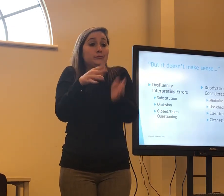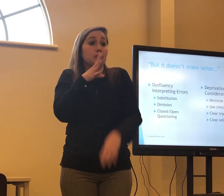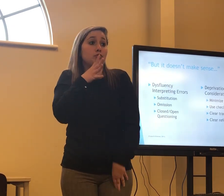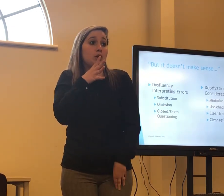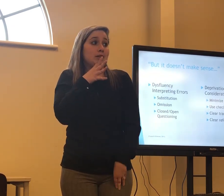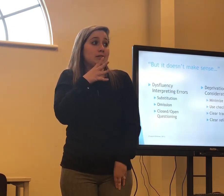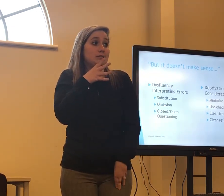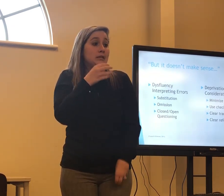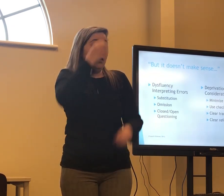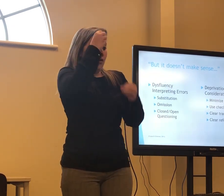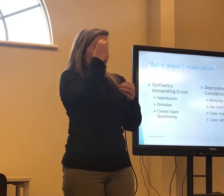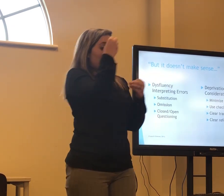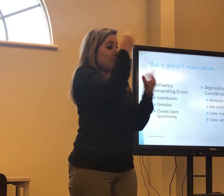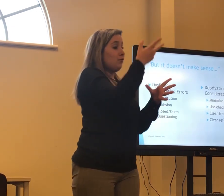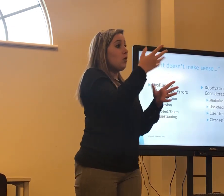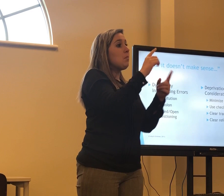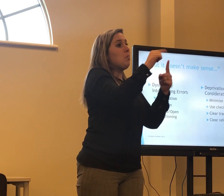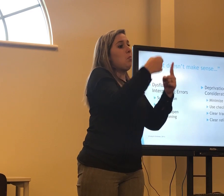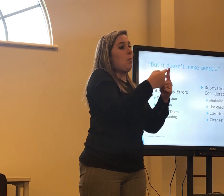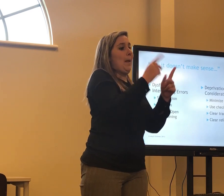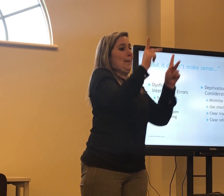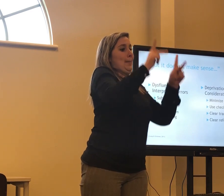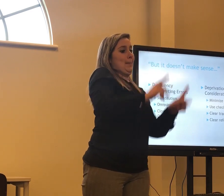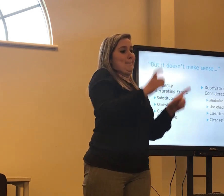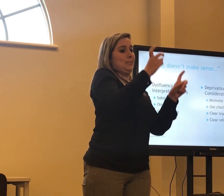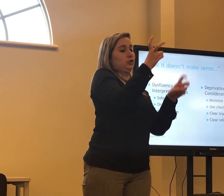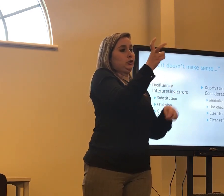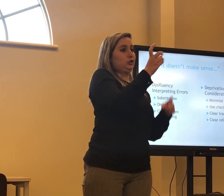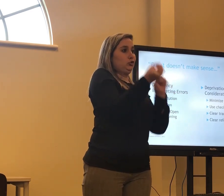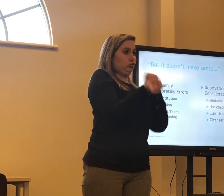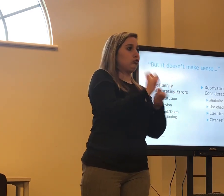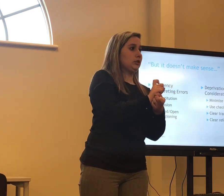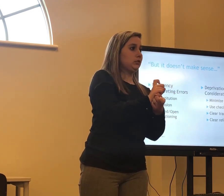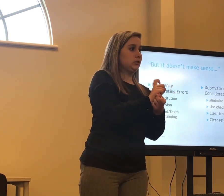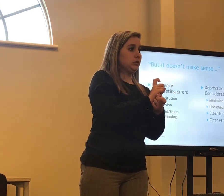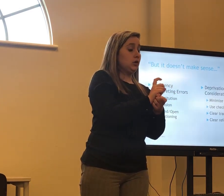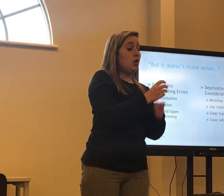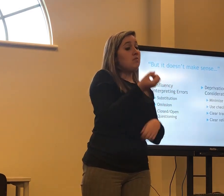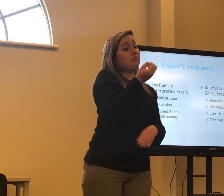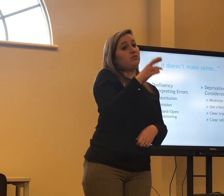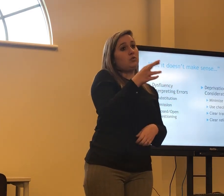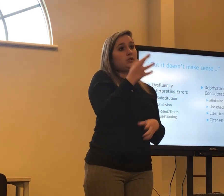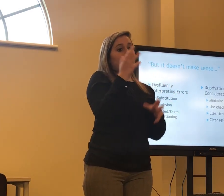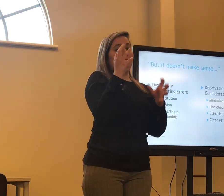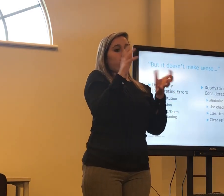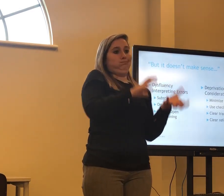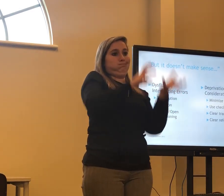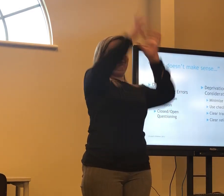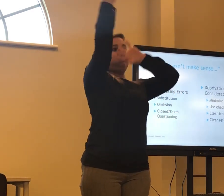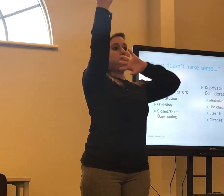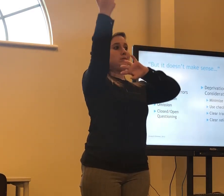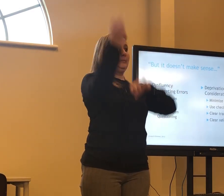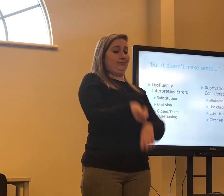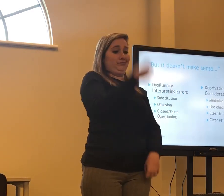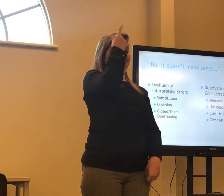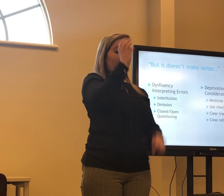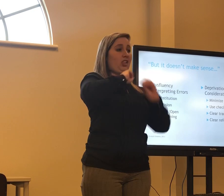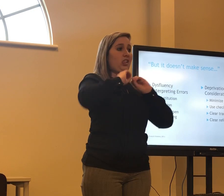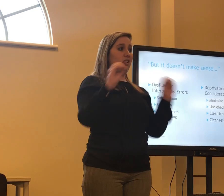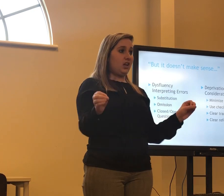changes. Because otherwise it all just becomes one big blurry mess that doesn't make any sense. Any questions about any of